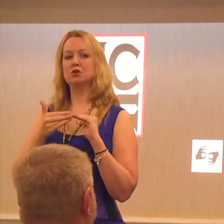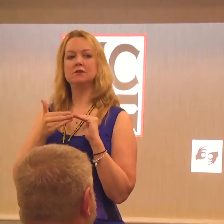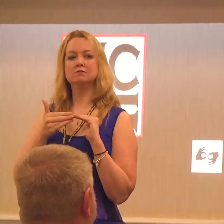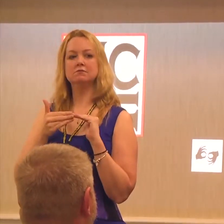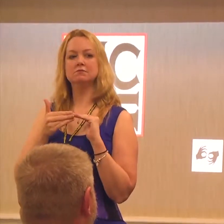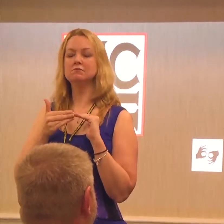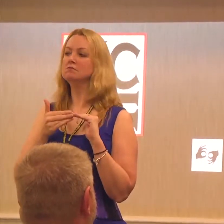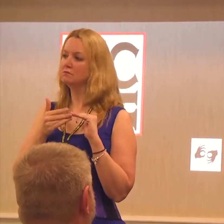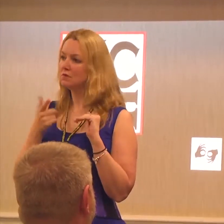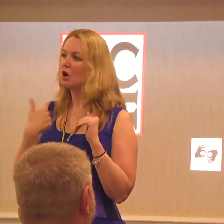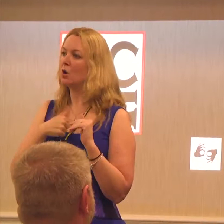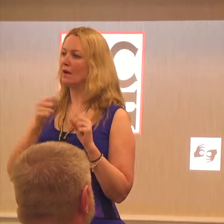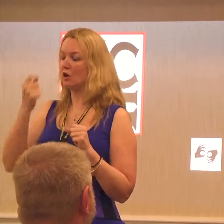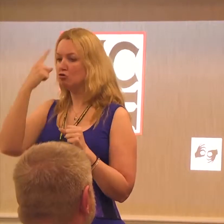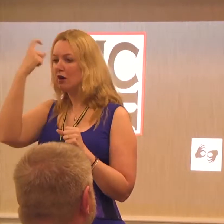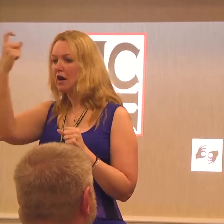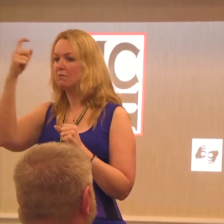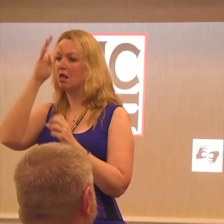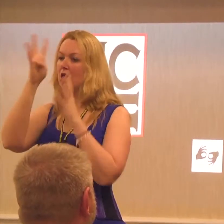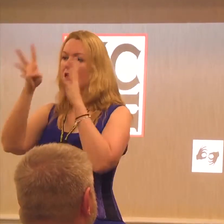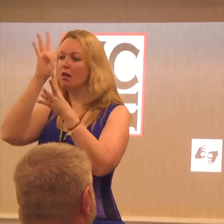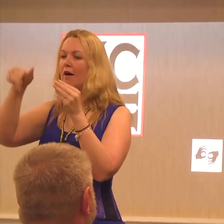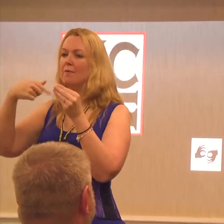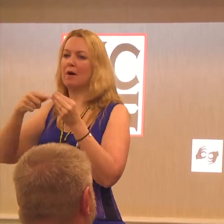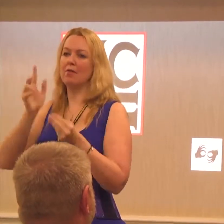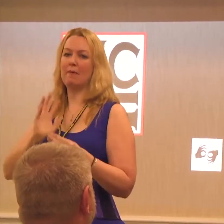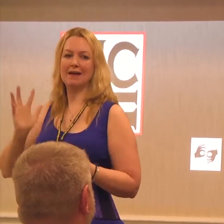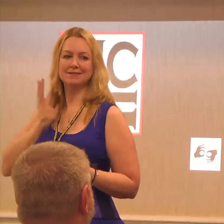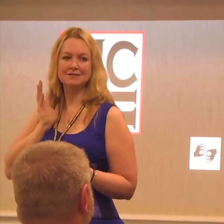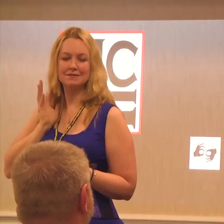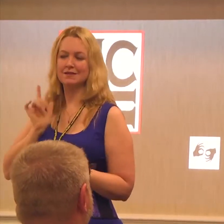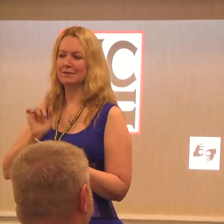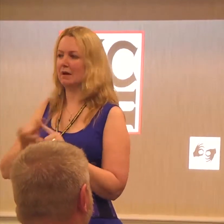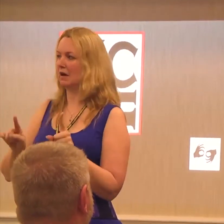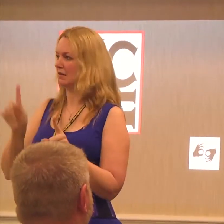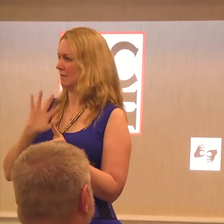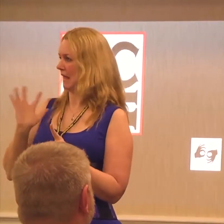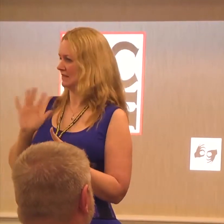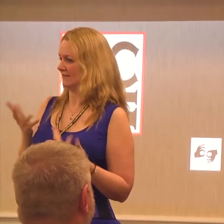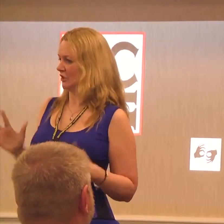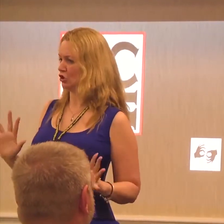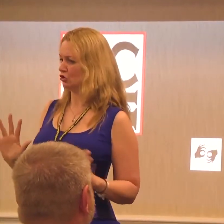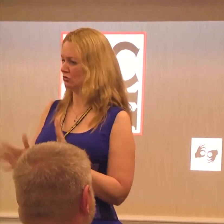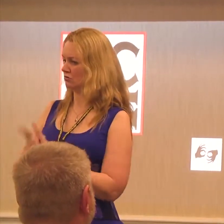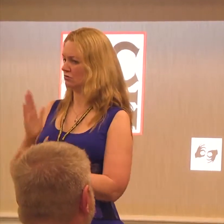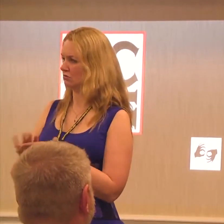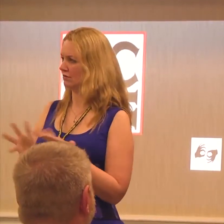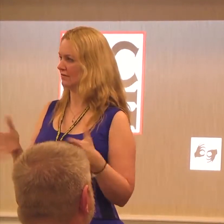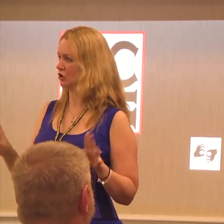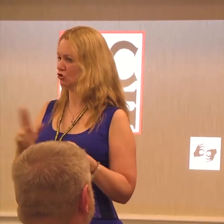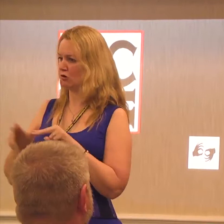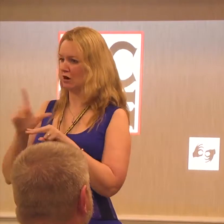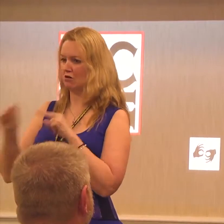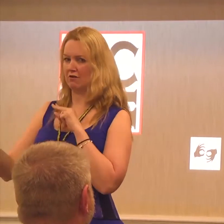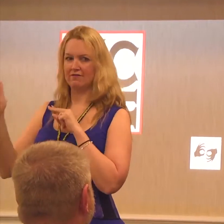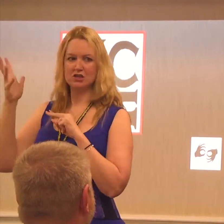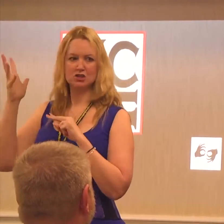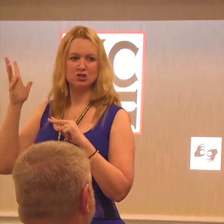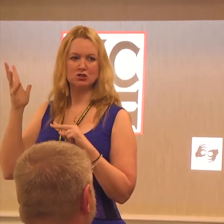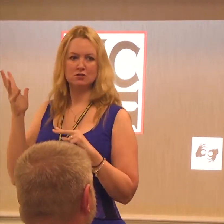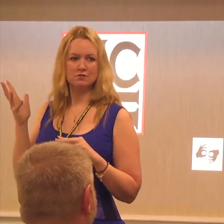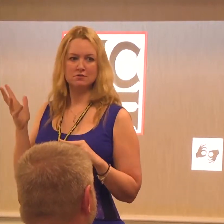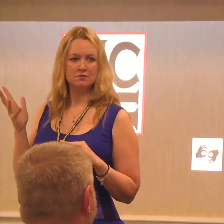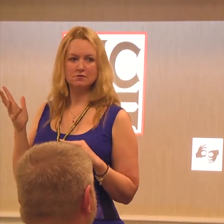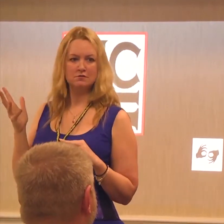We can dream, we can fantasize about the past, but the past is the past and it's gone. It will